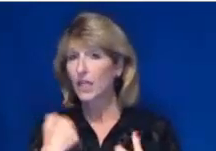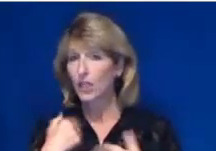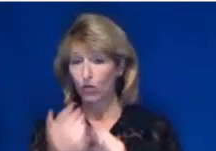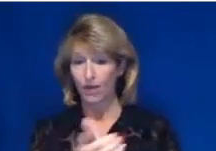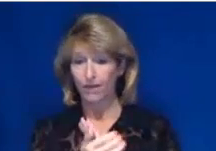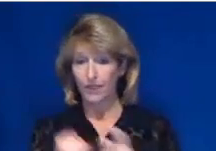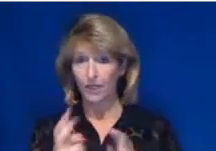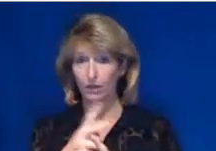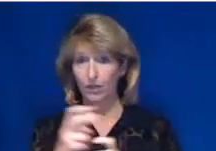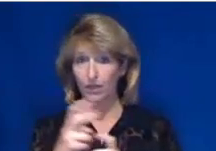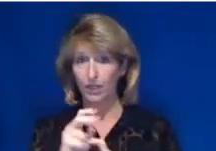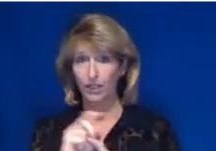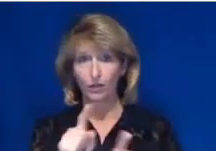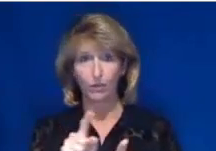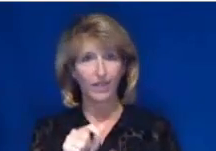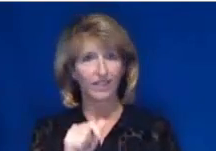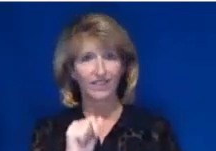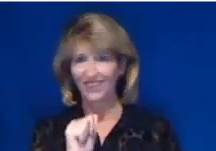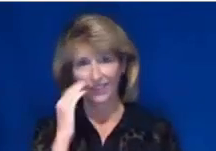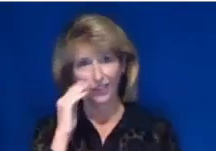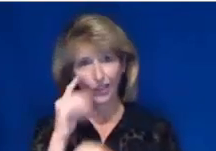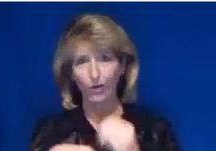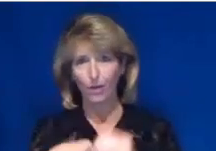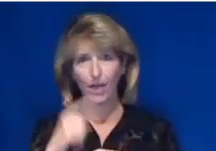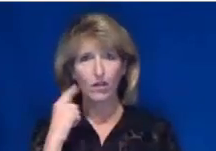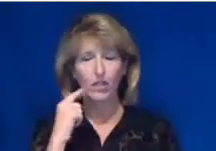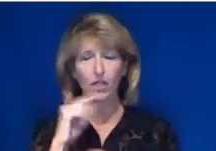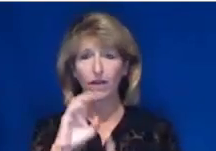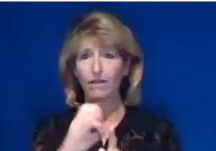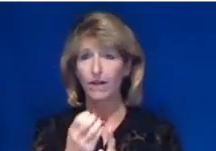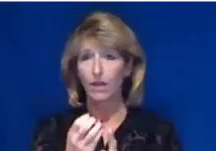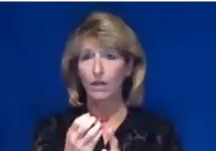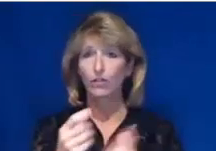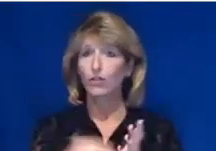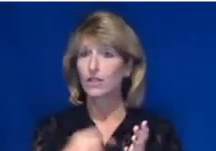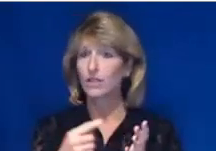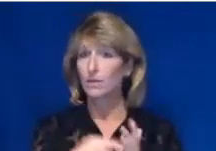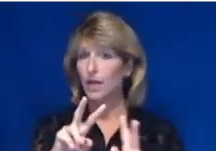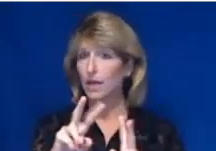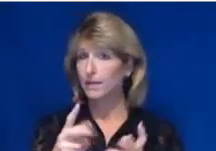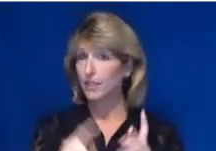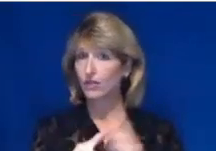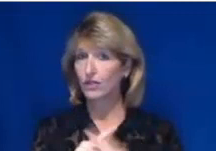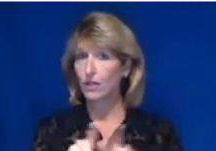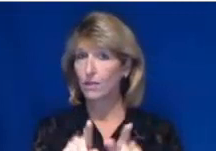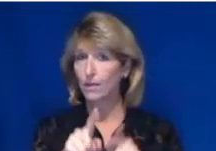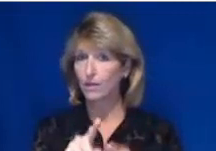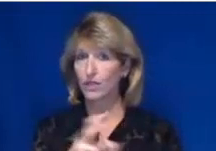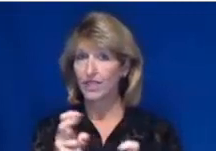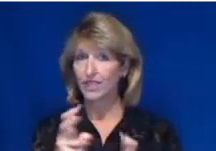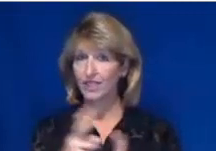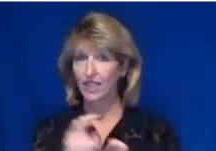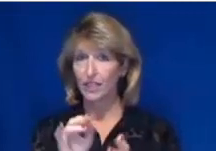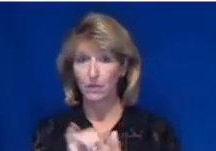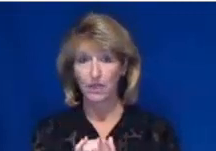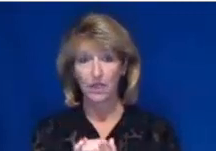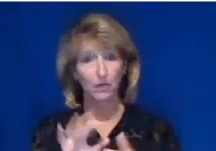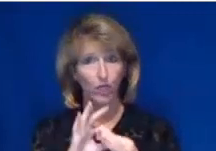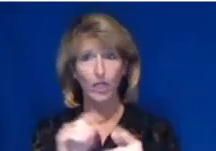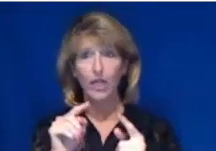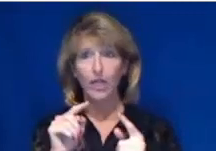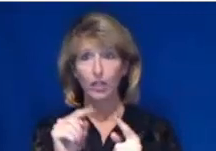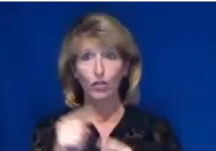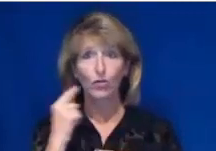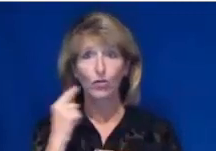person, and there's an impact on that deaf person. The assessor might be skilled in working with this client,